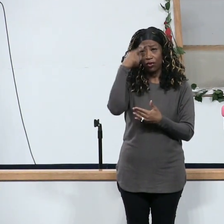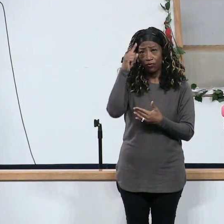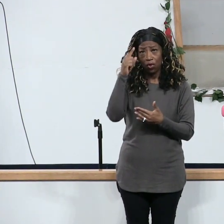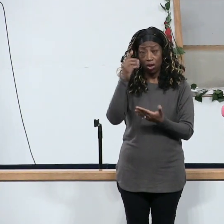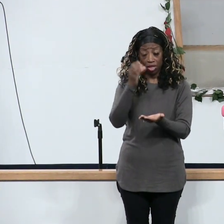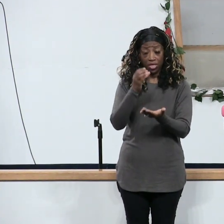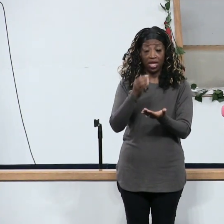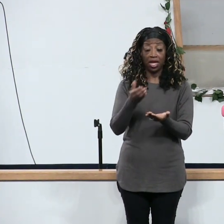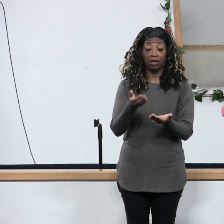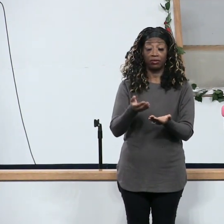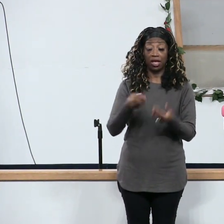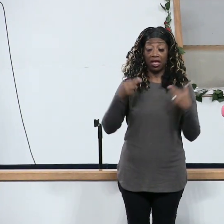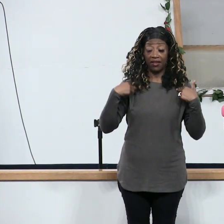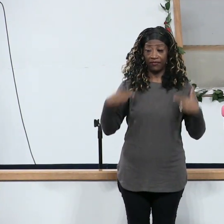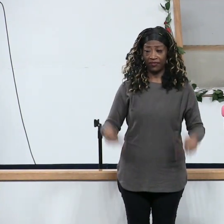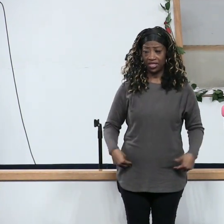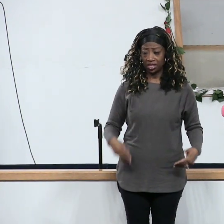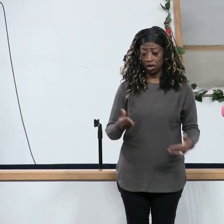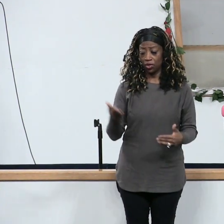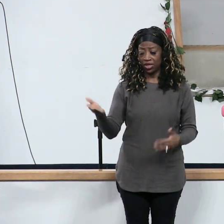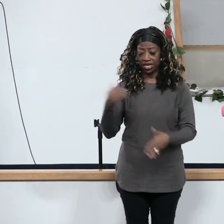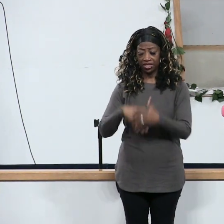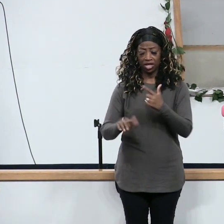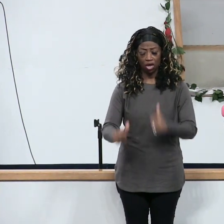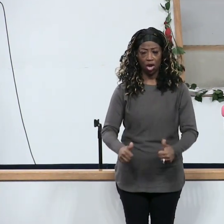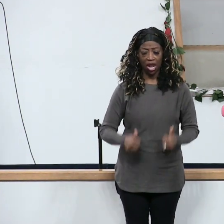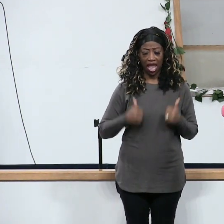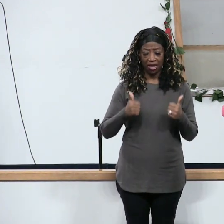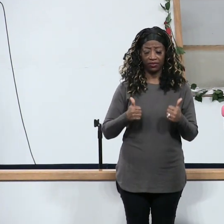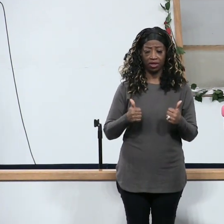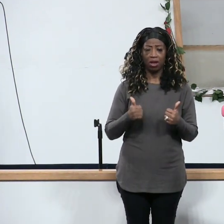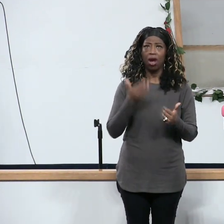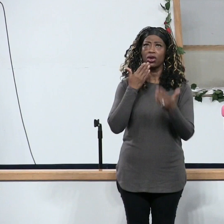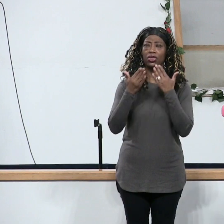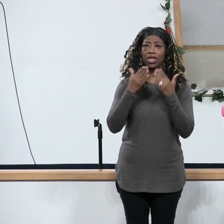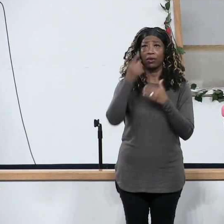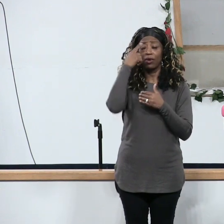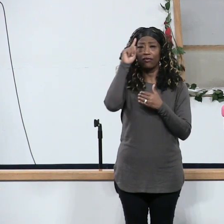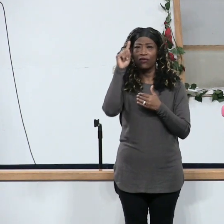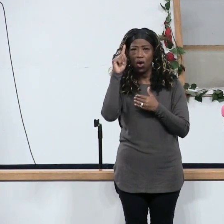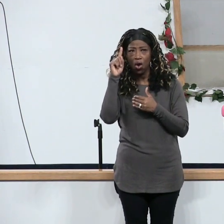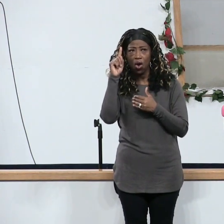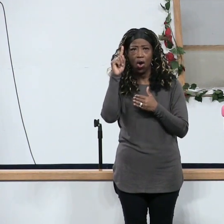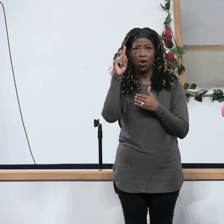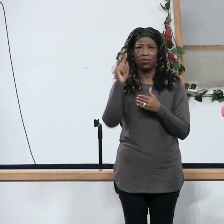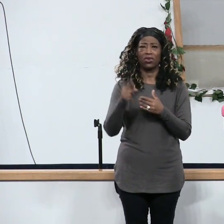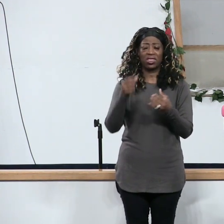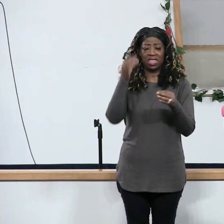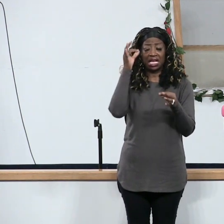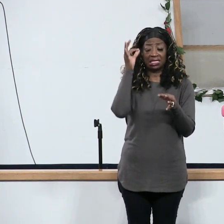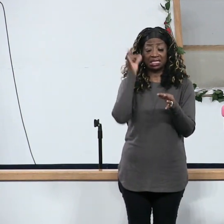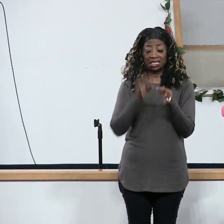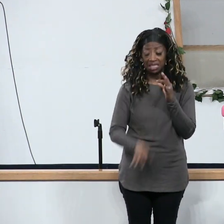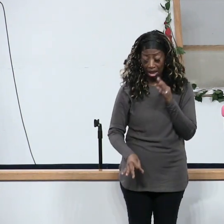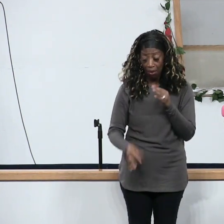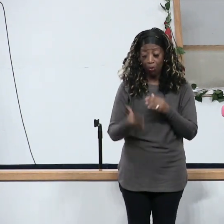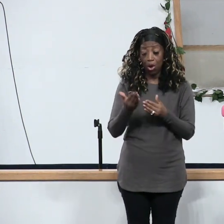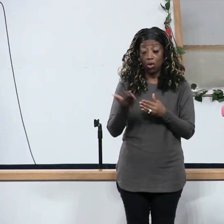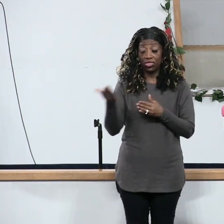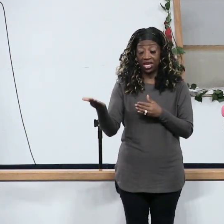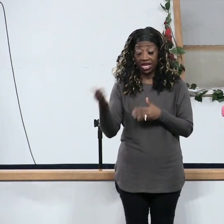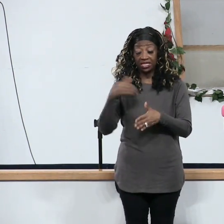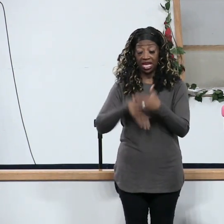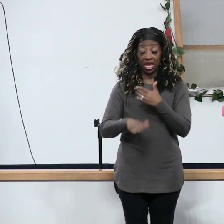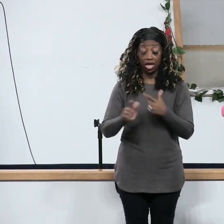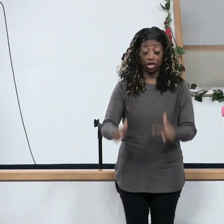items in your life? Are you thankful for the simple physical things that